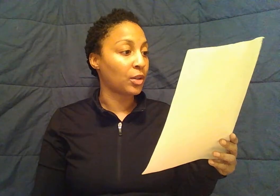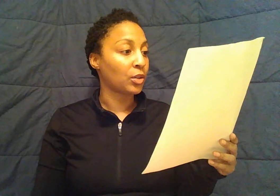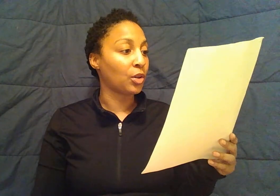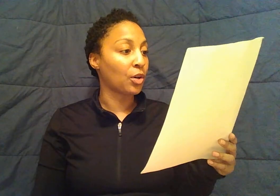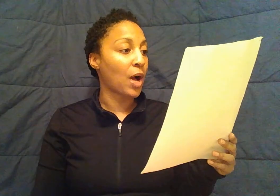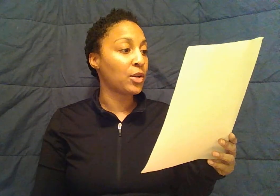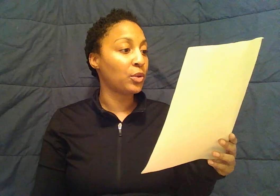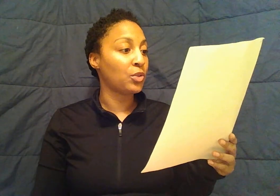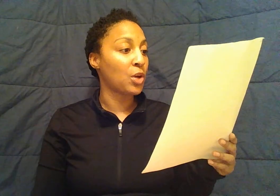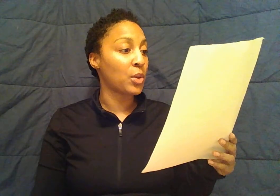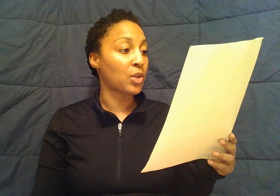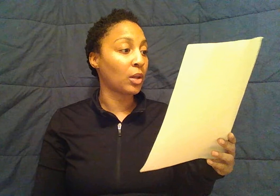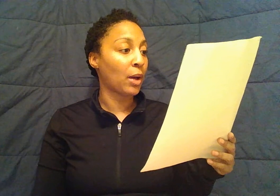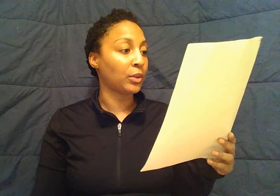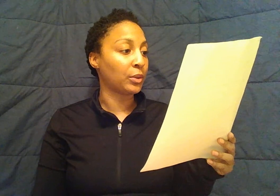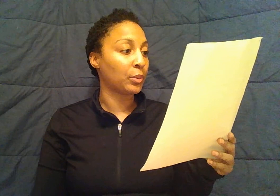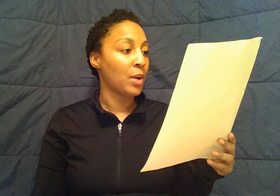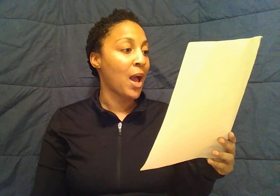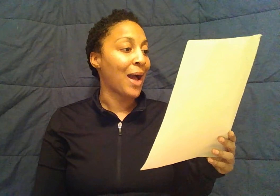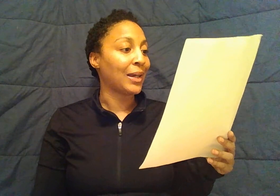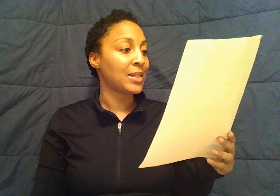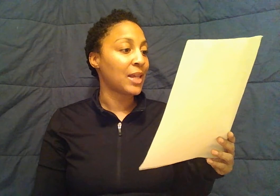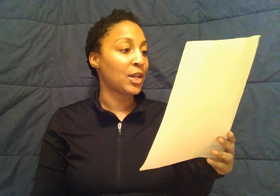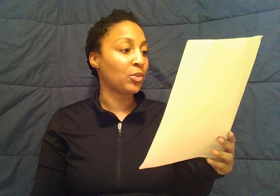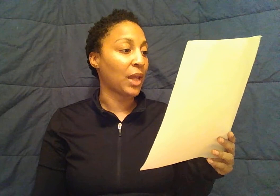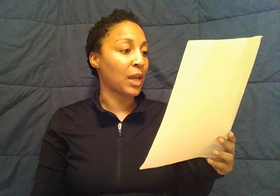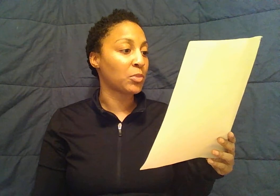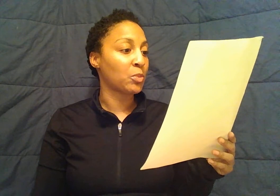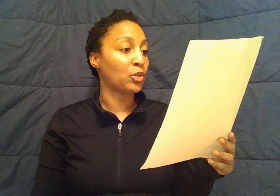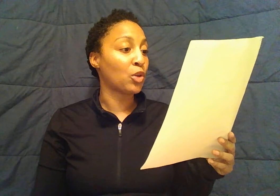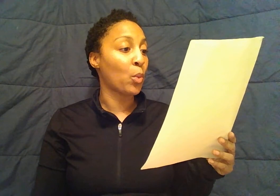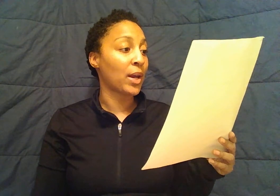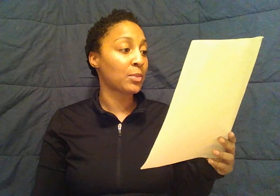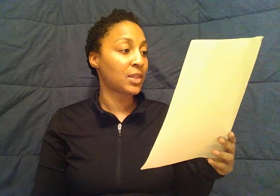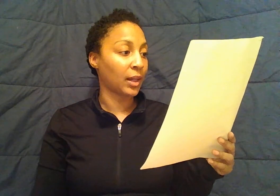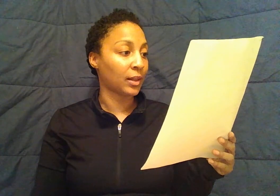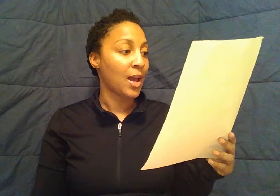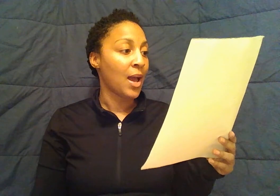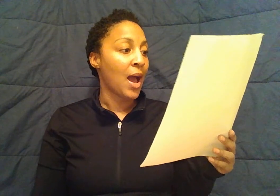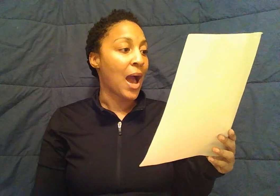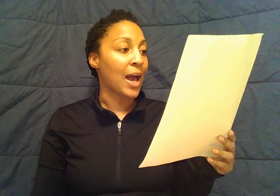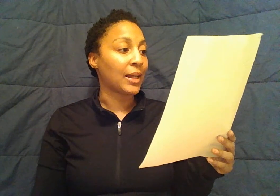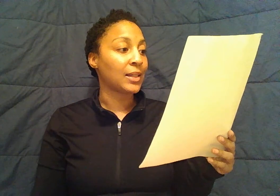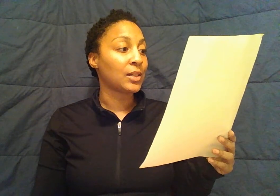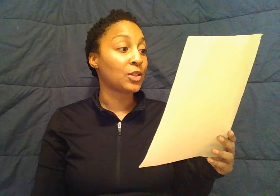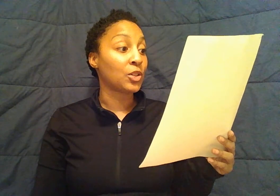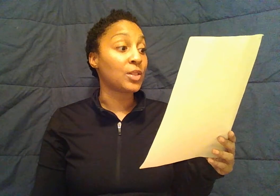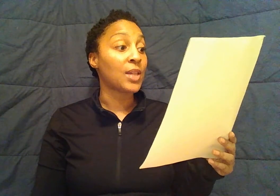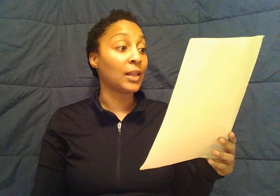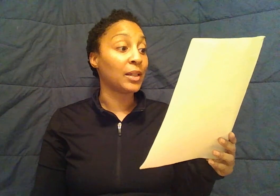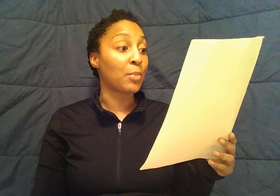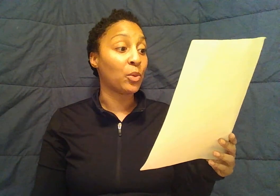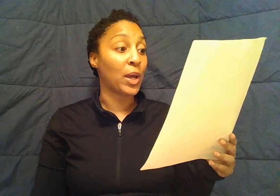on. Girl, I know you know it's all about you. I ain't saying no names, but you know what I'm saying. I could tell it by the way